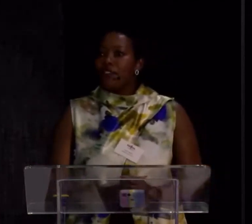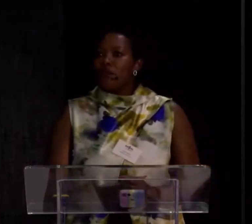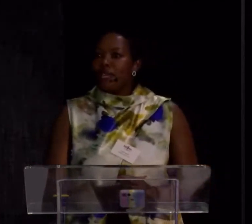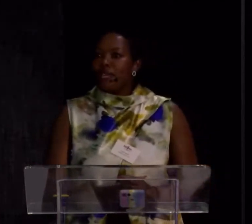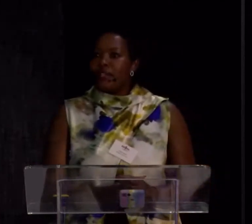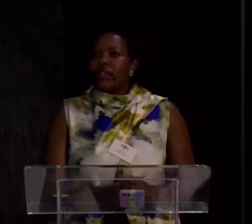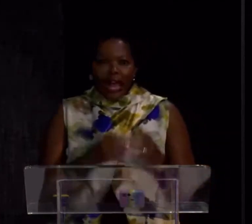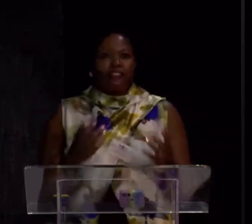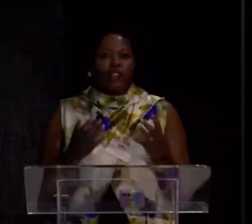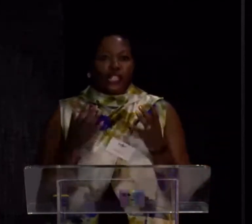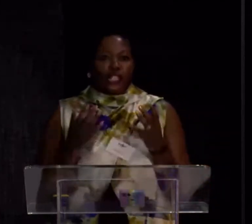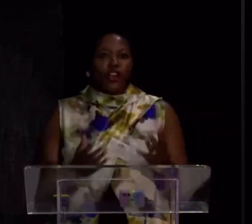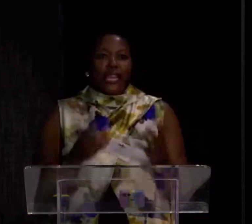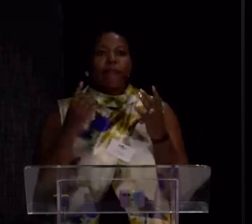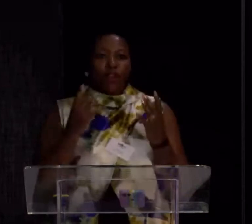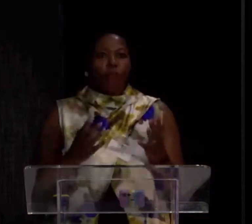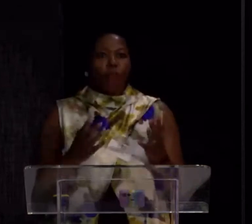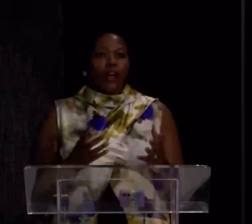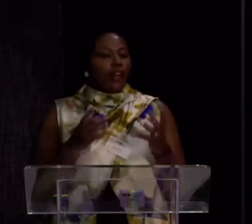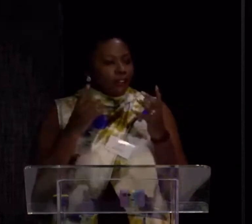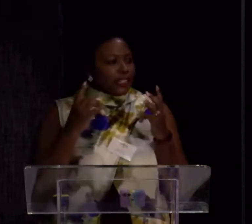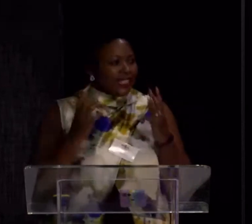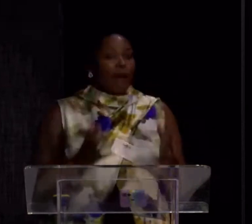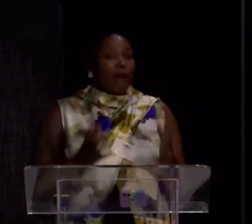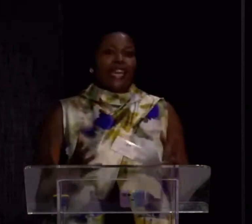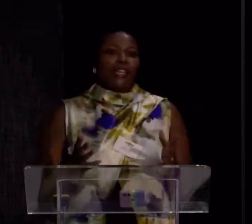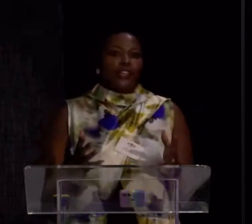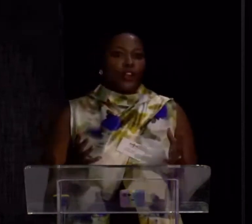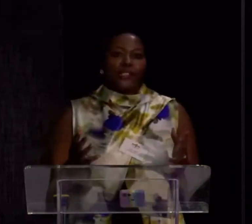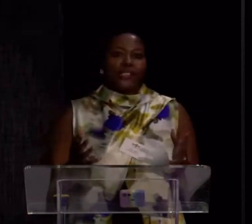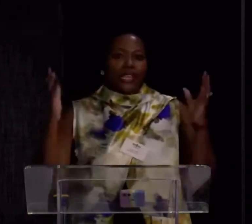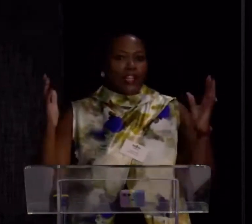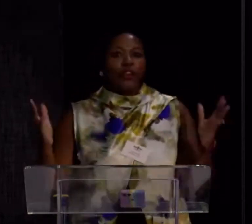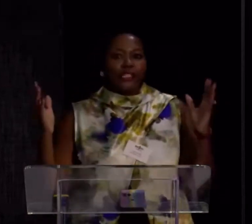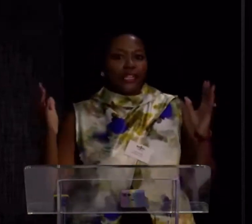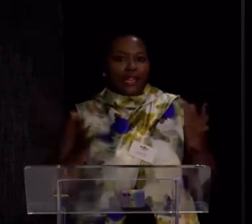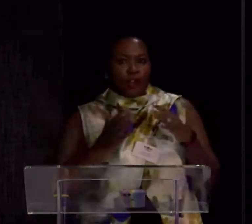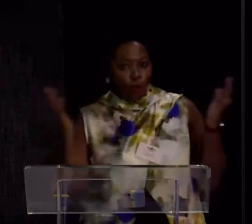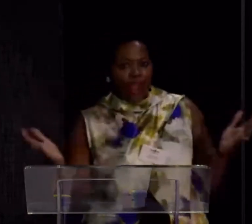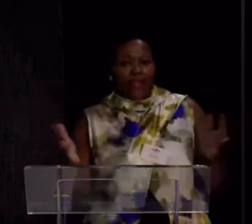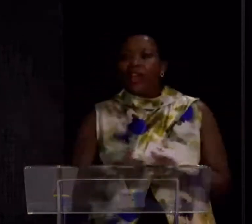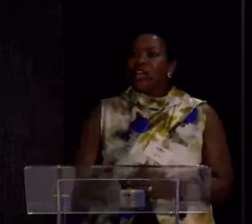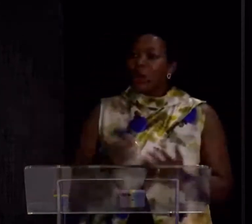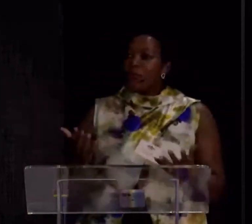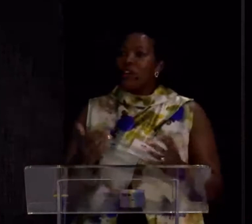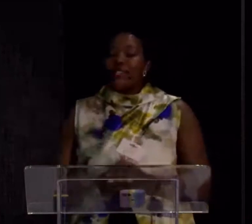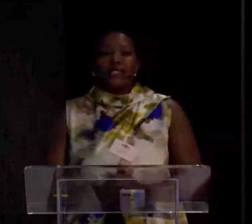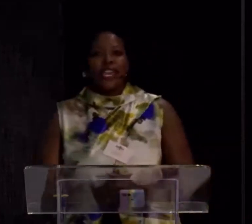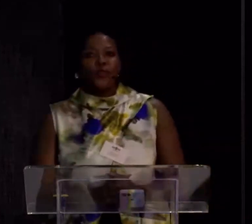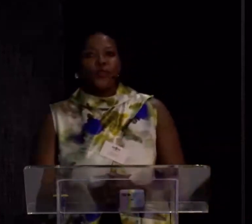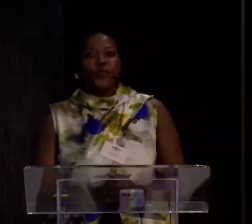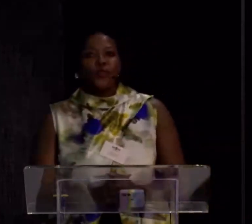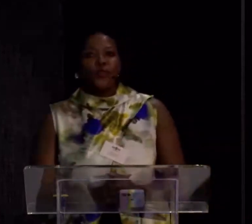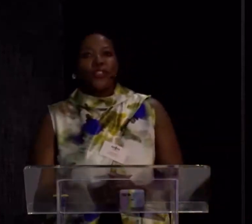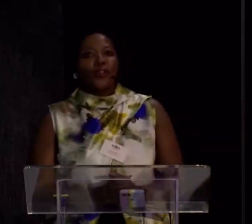I've not enjoyed a proper summer day, since I don't know when. So I'm sure that is the